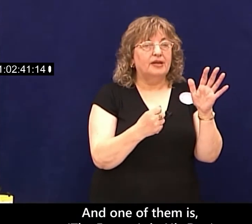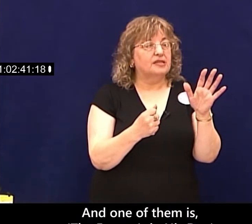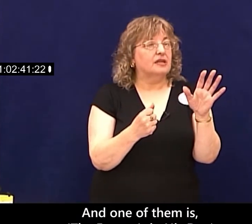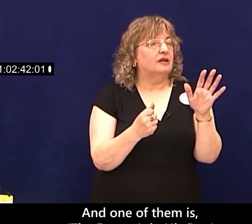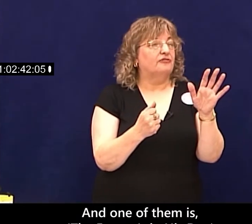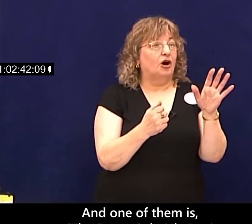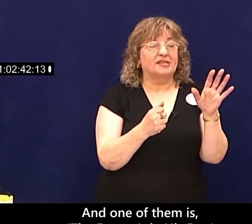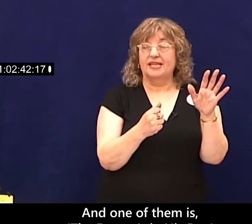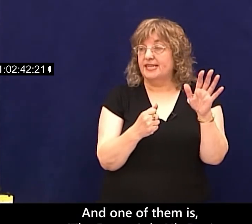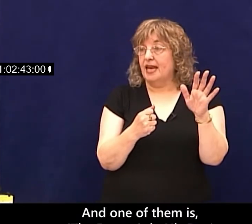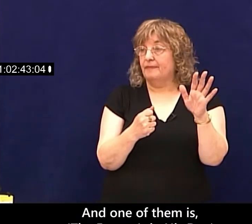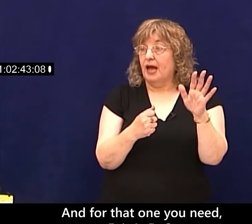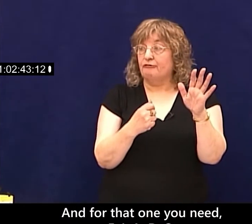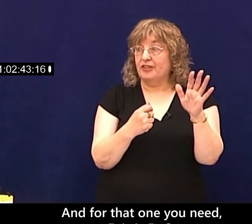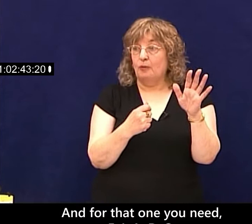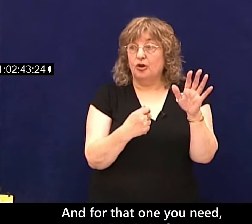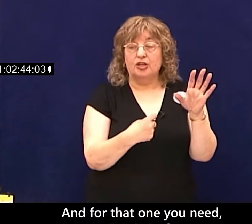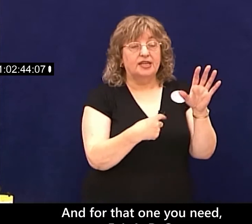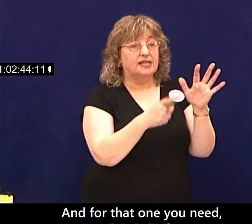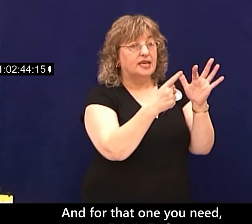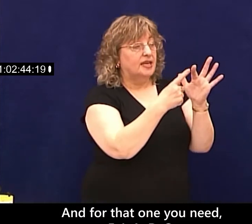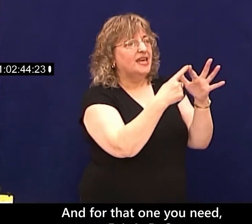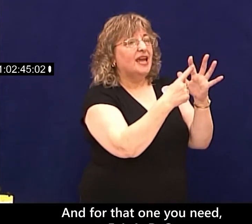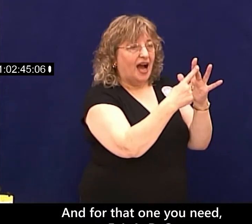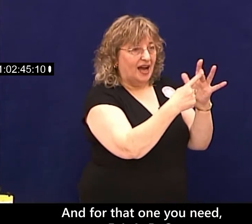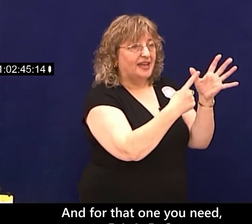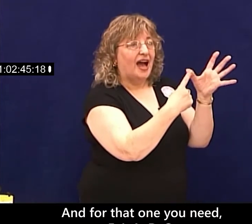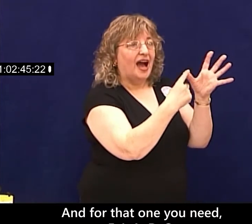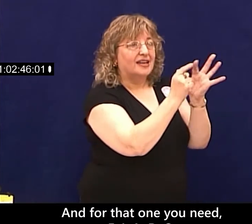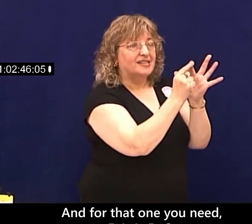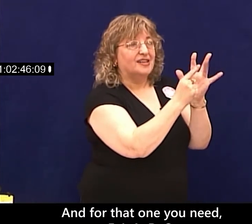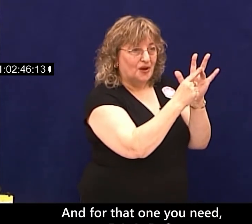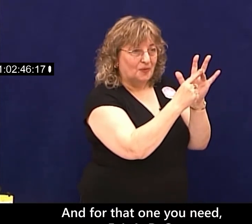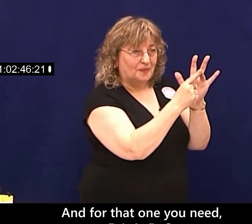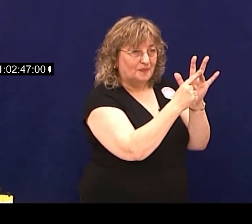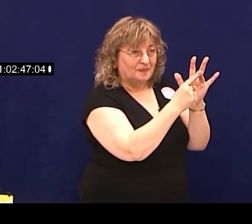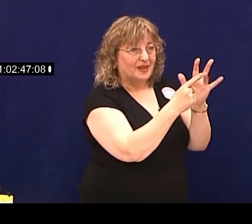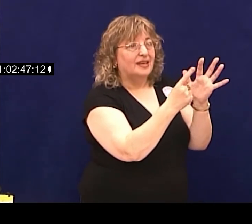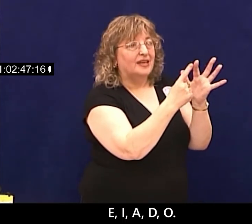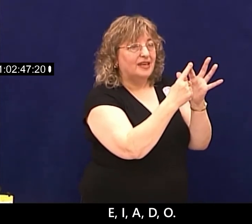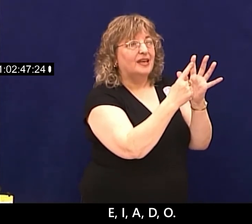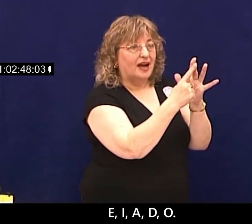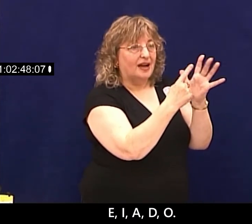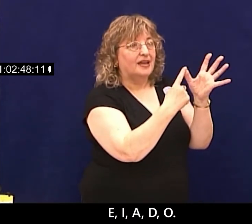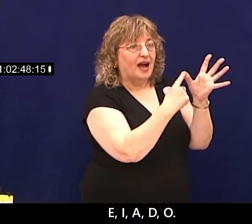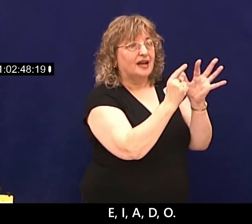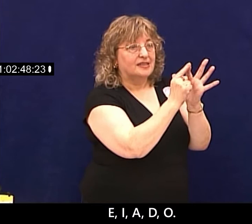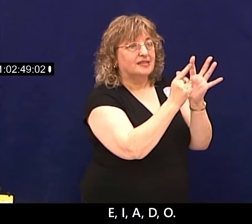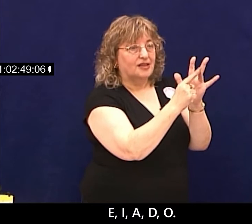is The Farmer's in His Den. And for that one, you need E, I, A, D, O. E, I, A, D, O.